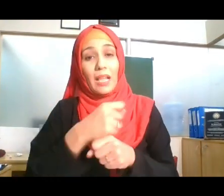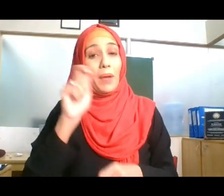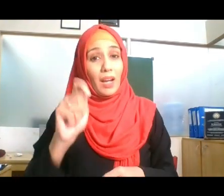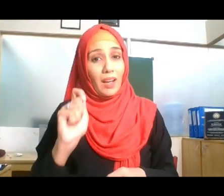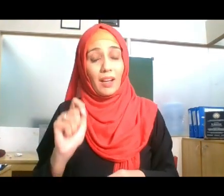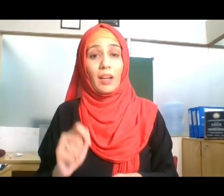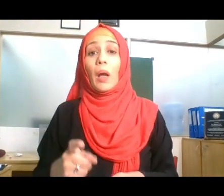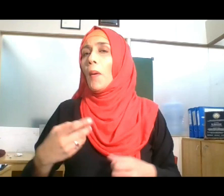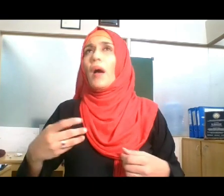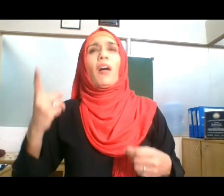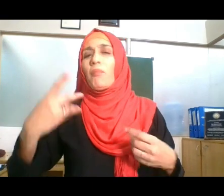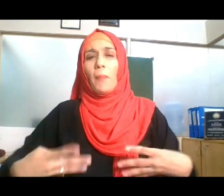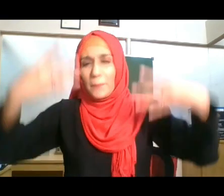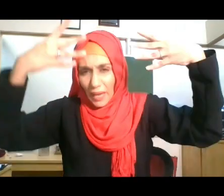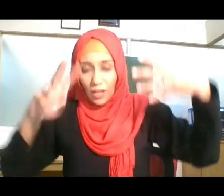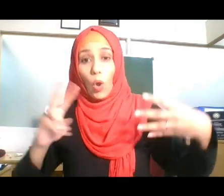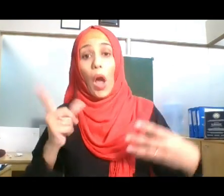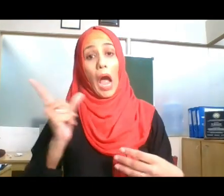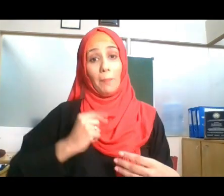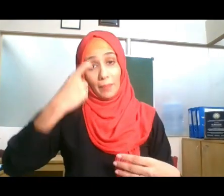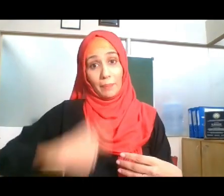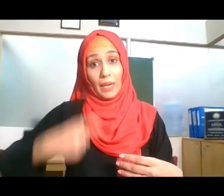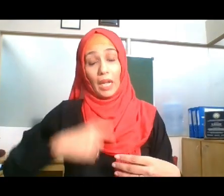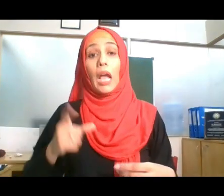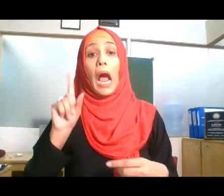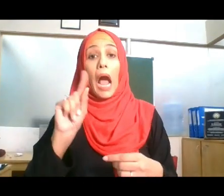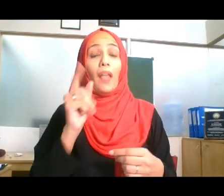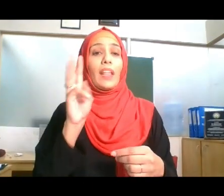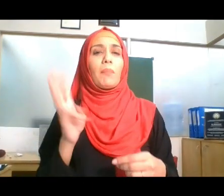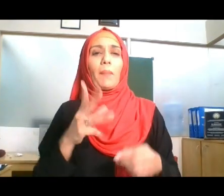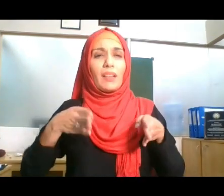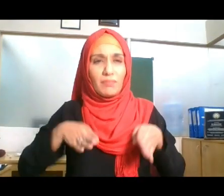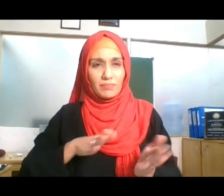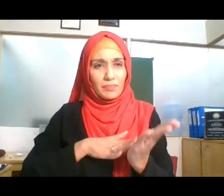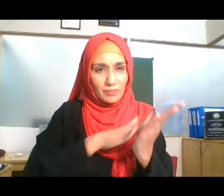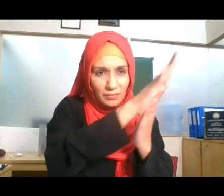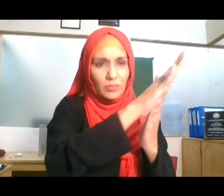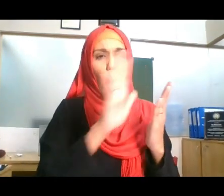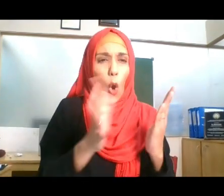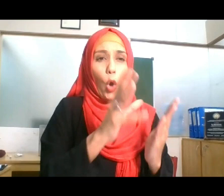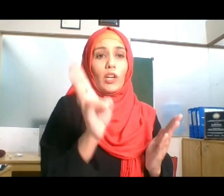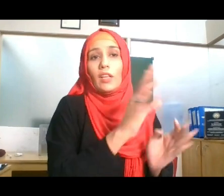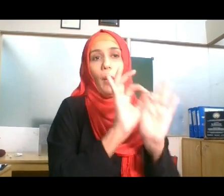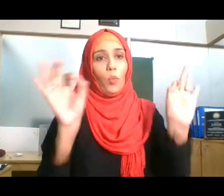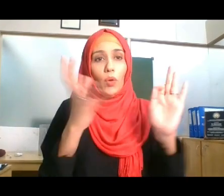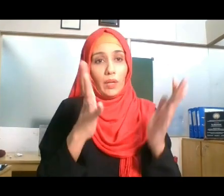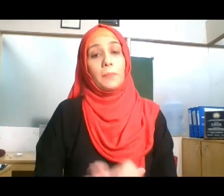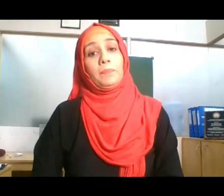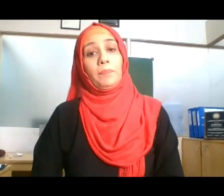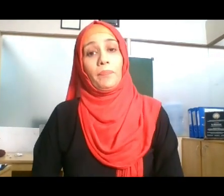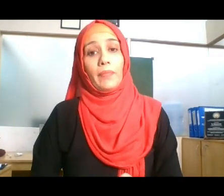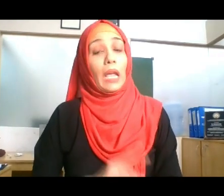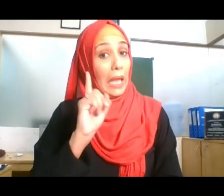only the buildings, but the attitudes of the individuals who are there as well. So that's the third issue that we face there. Once these things